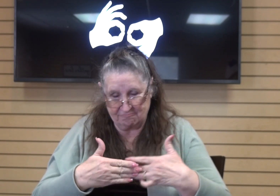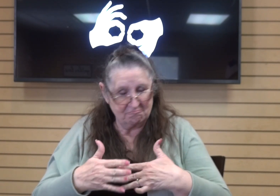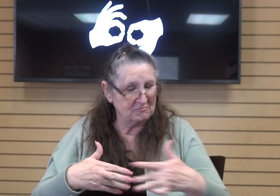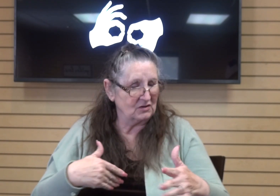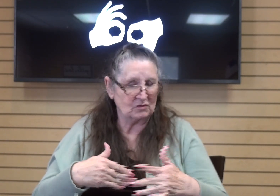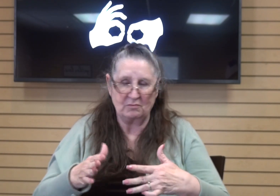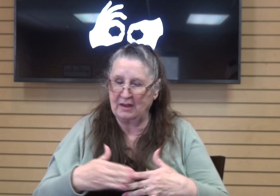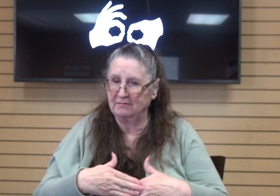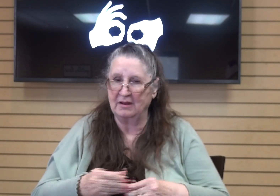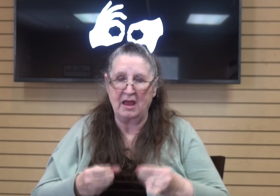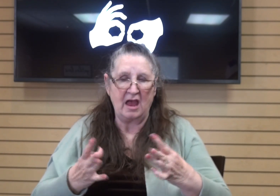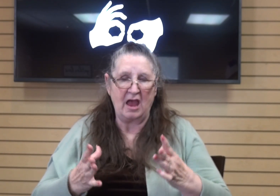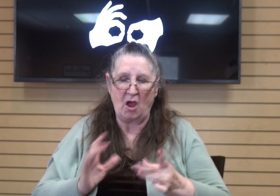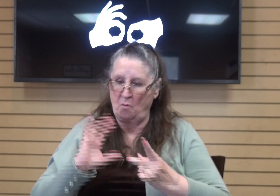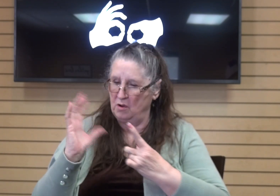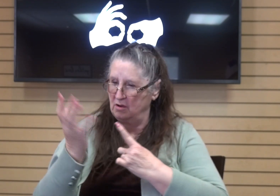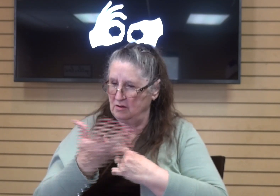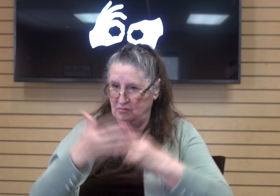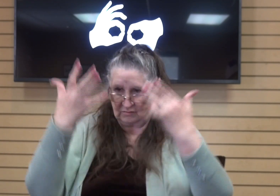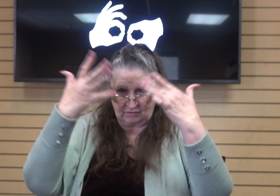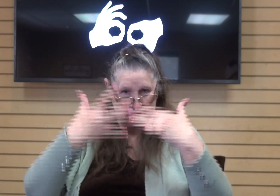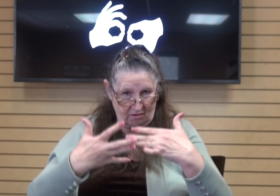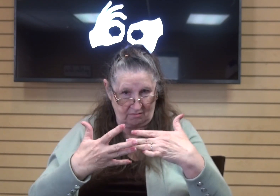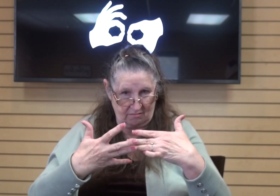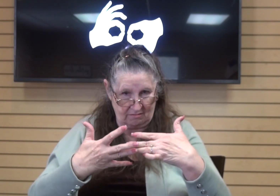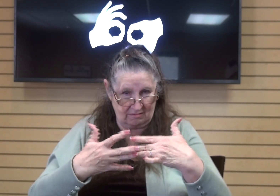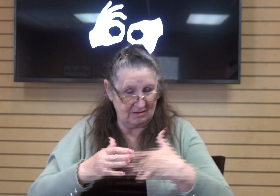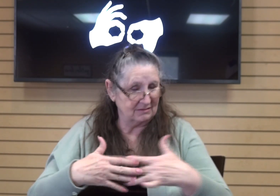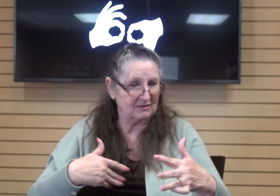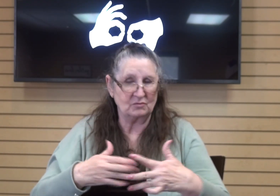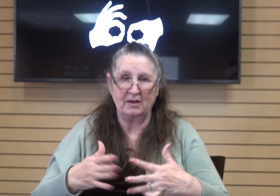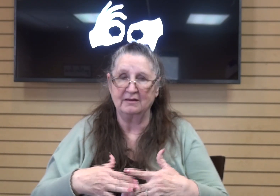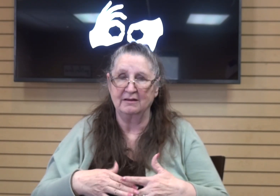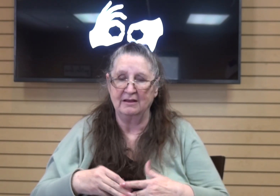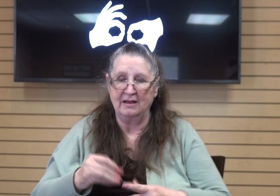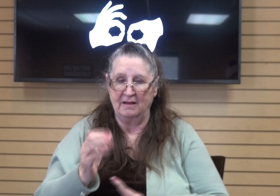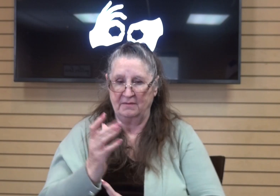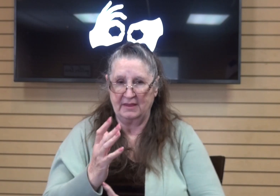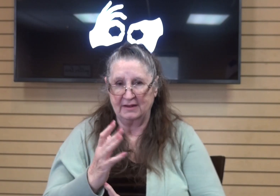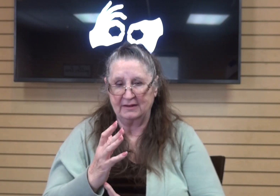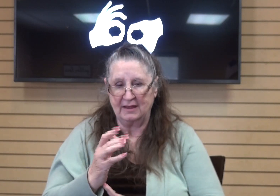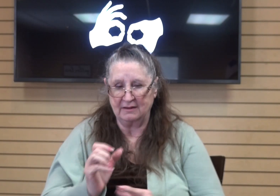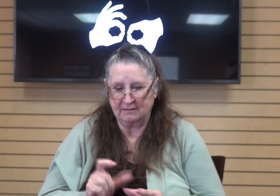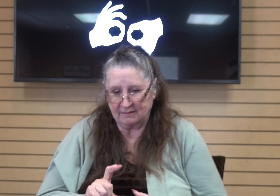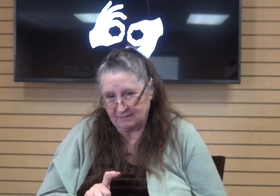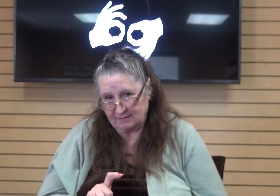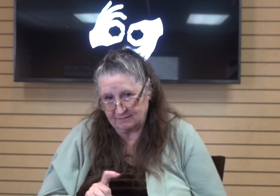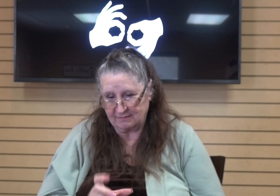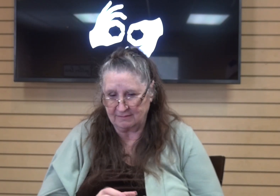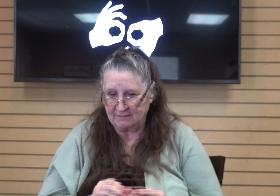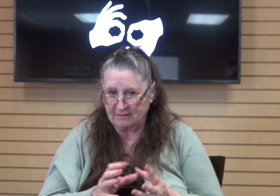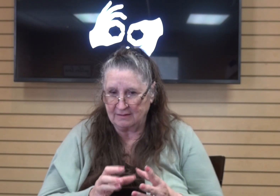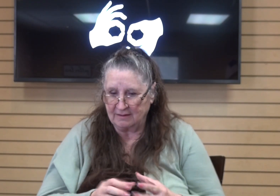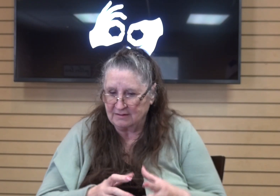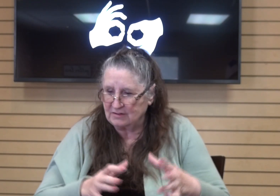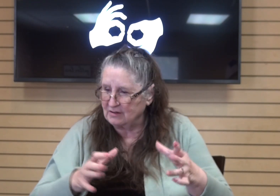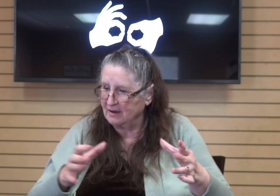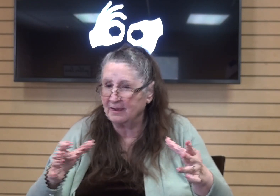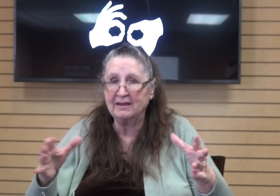darkness there is around, it couldn't keep that little tiny light from shining and lighting up